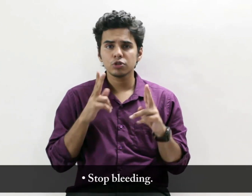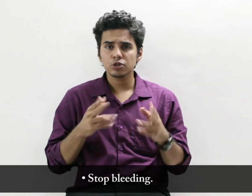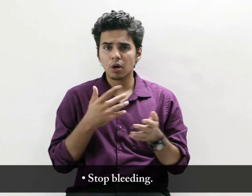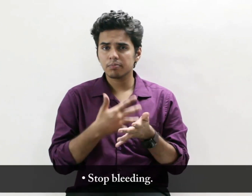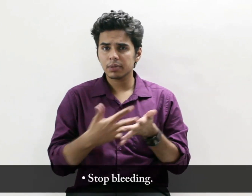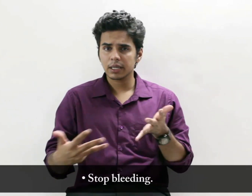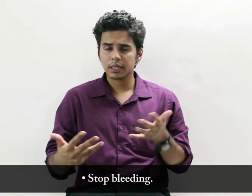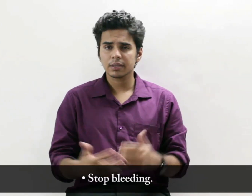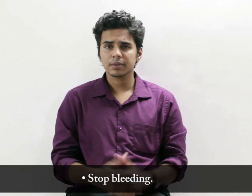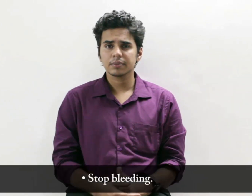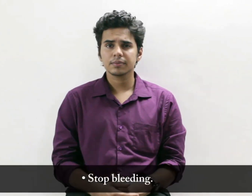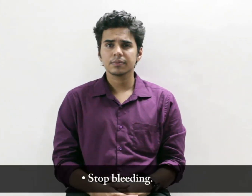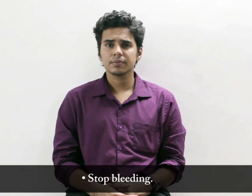Stop bleeding.